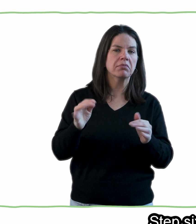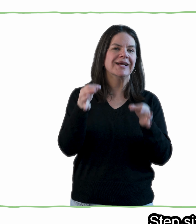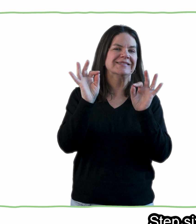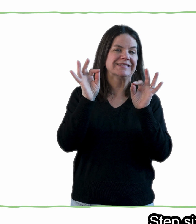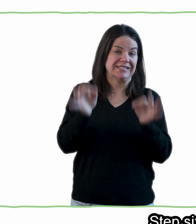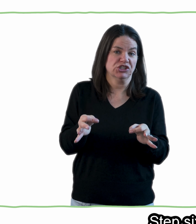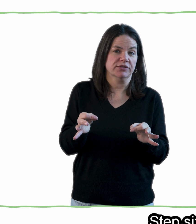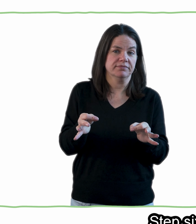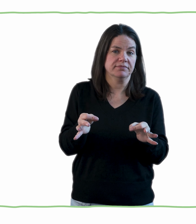Step 6.